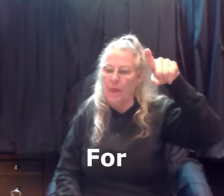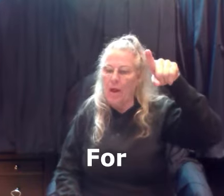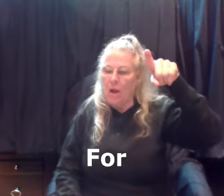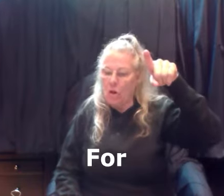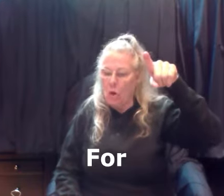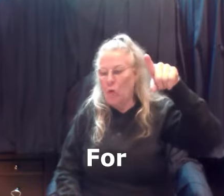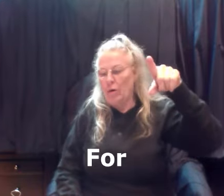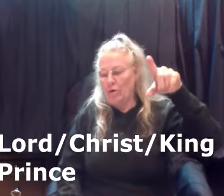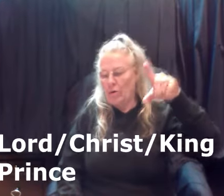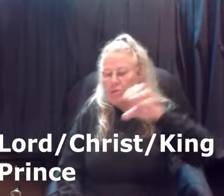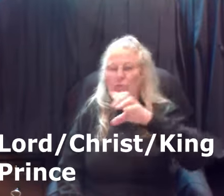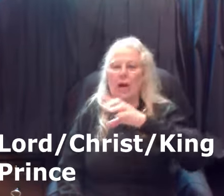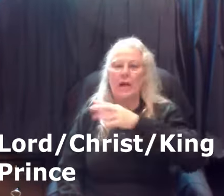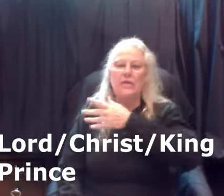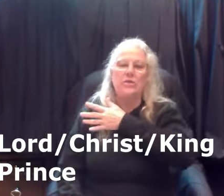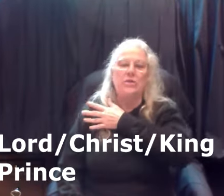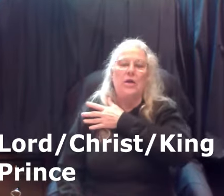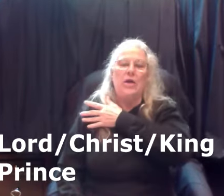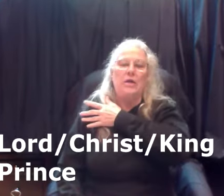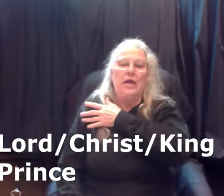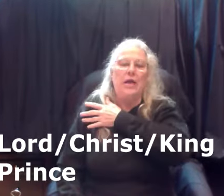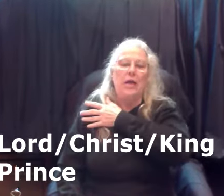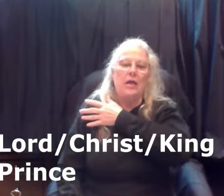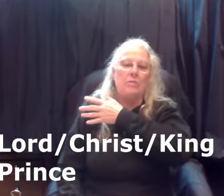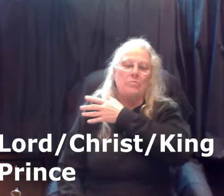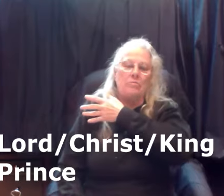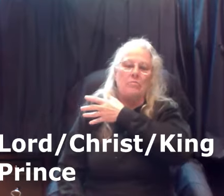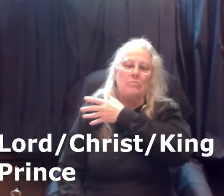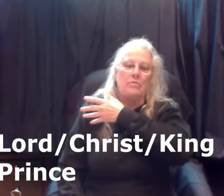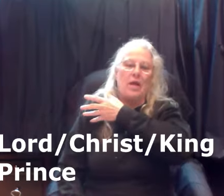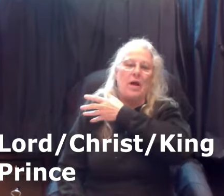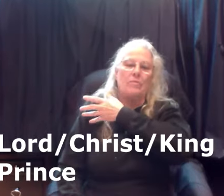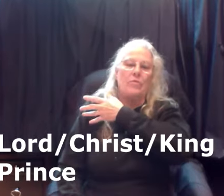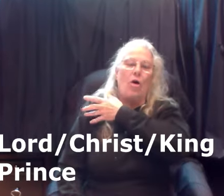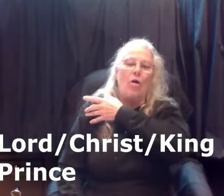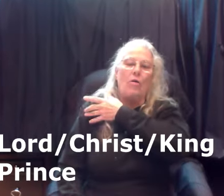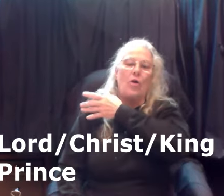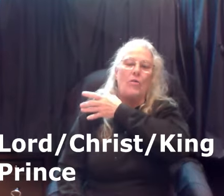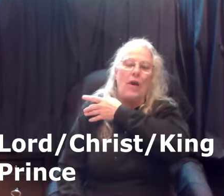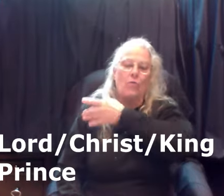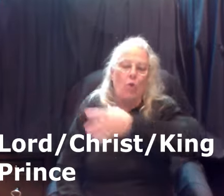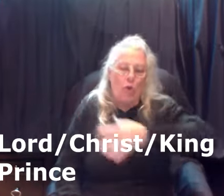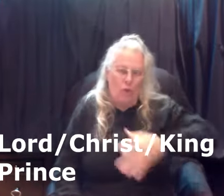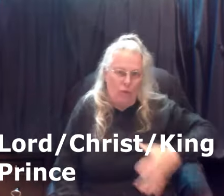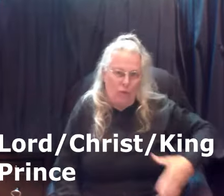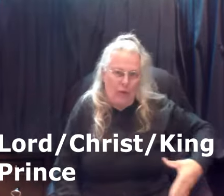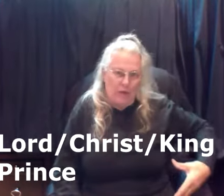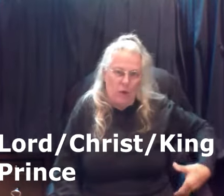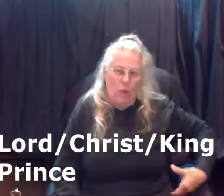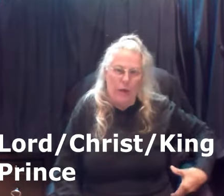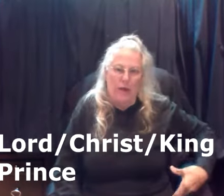Lord. Christ. King. All are on that royal ribbon going down.